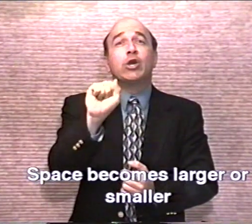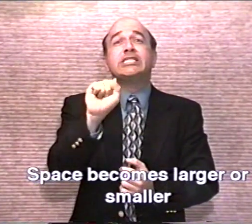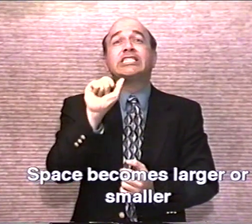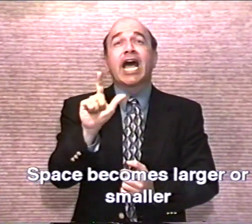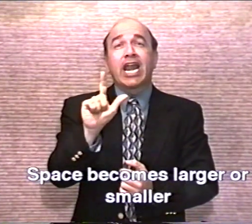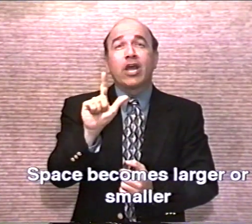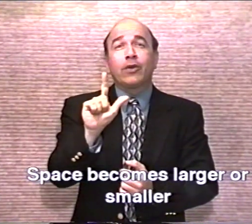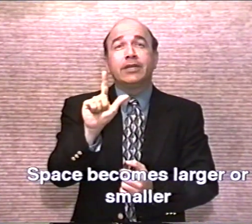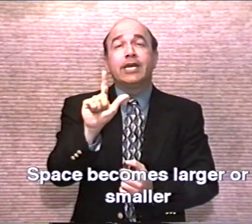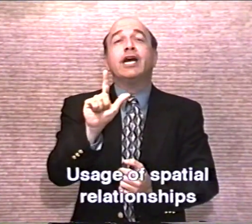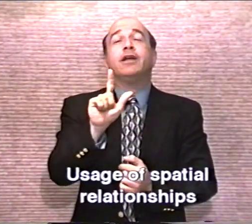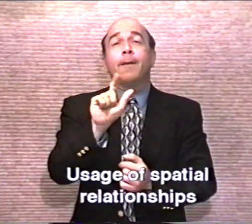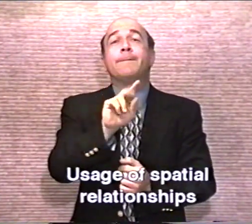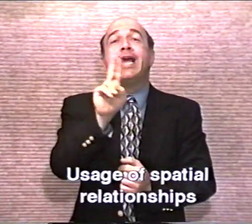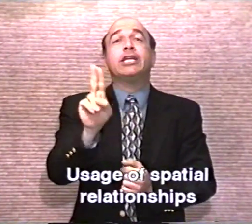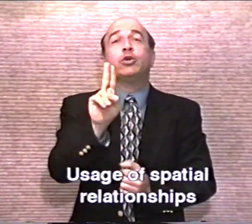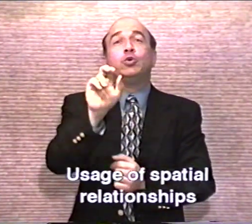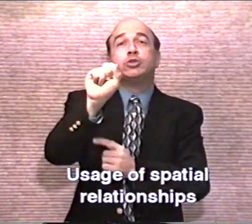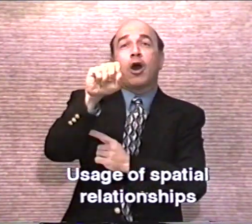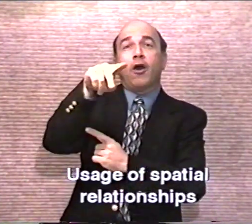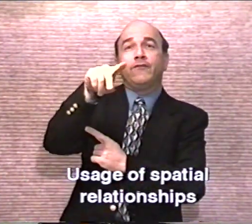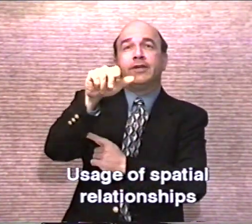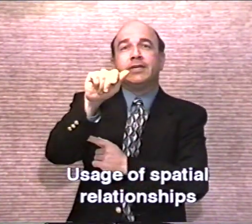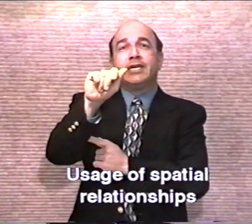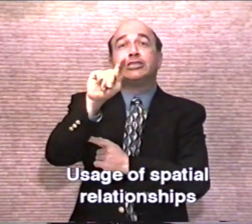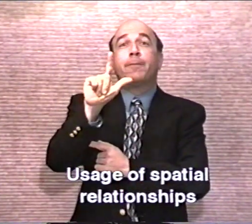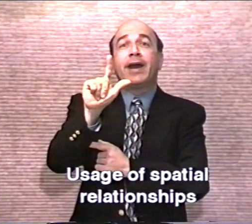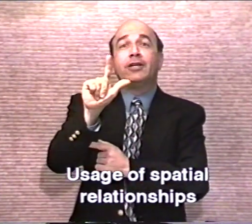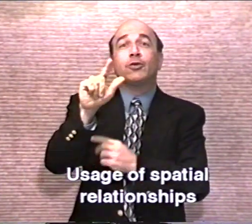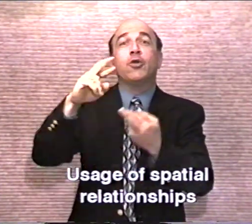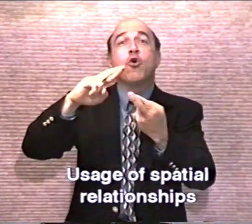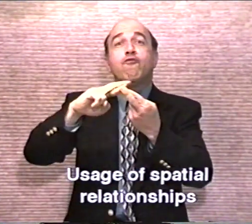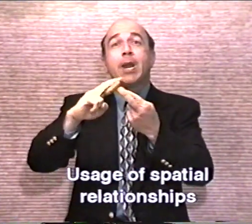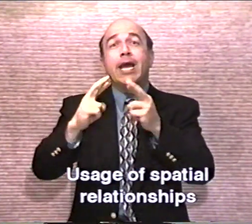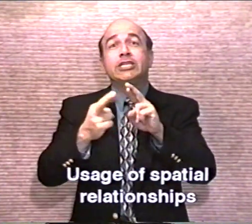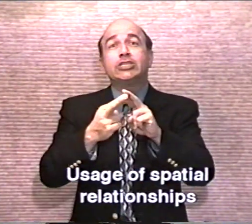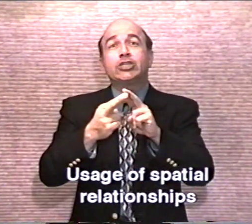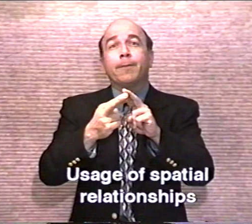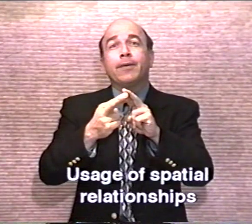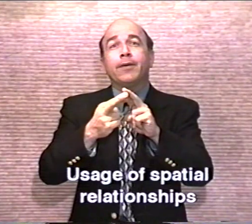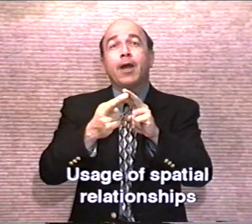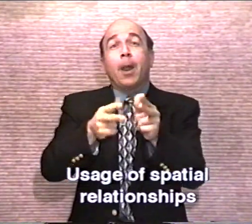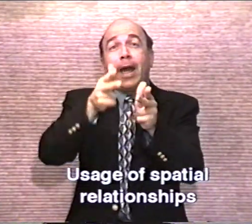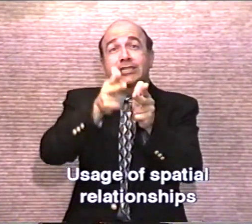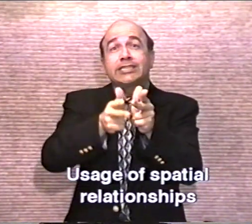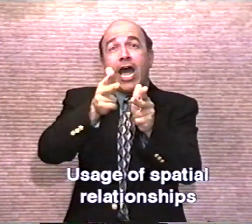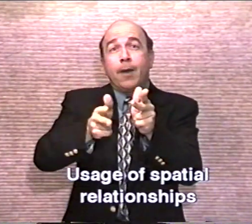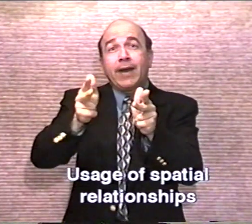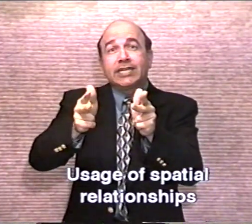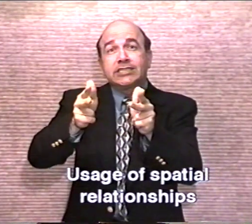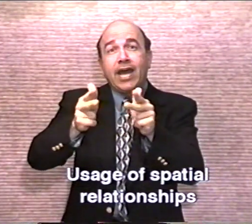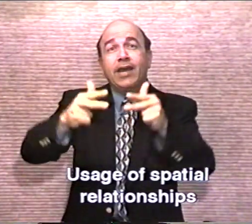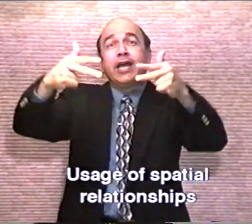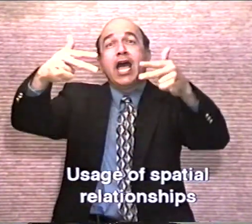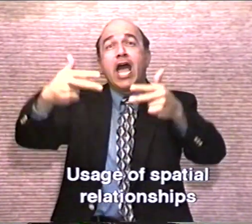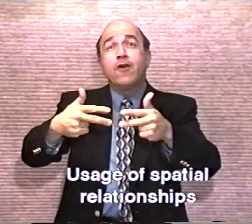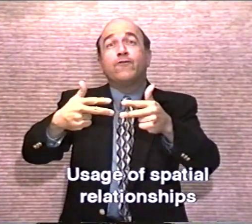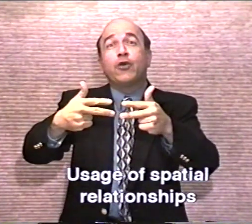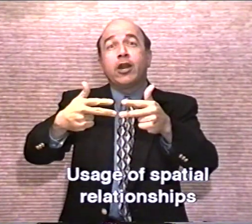American Sign Language make use of spatial relationship, like side by side, in front